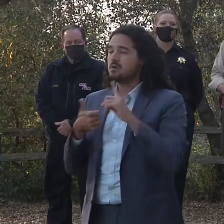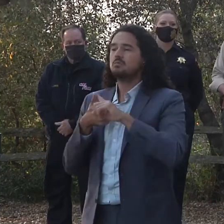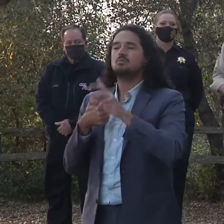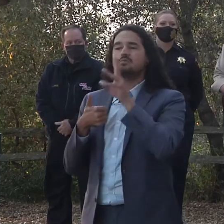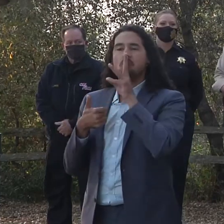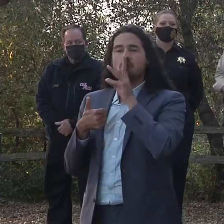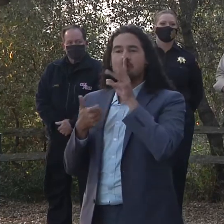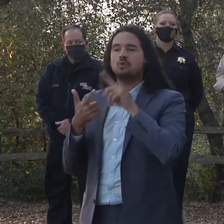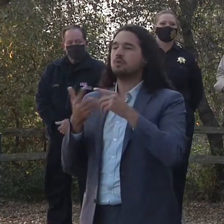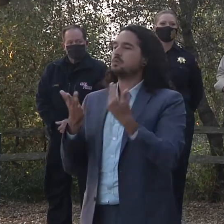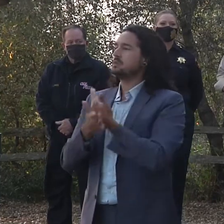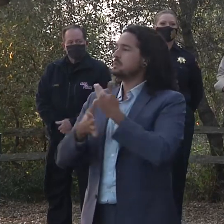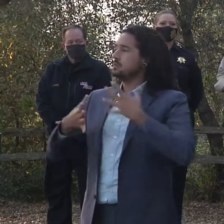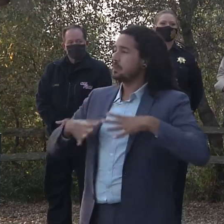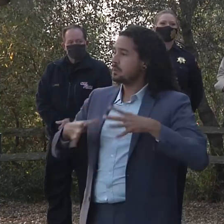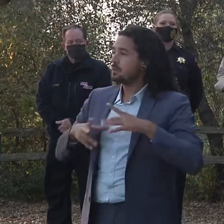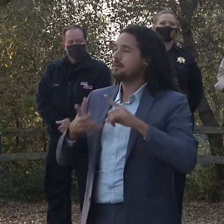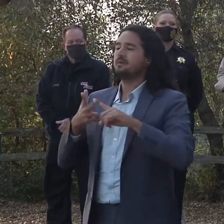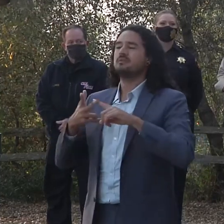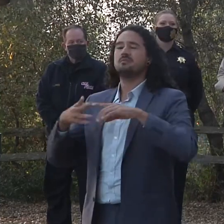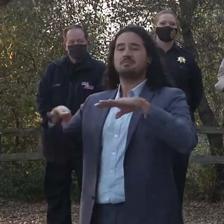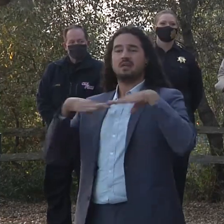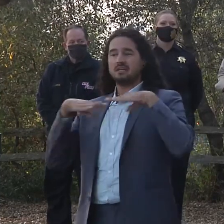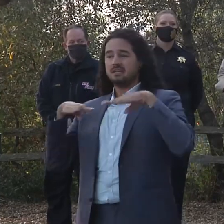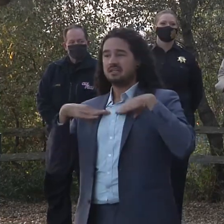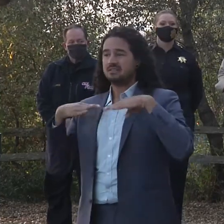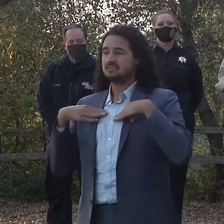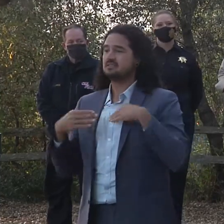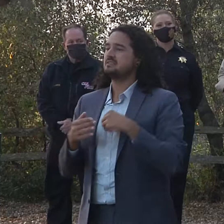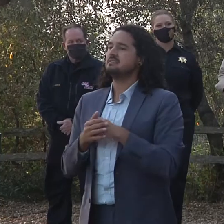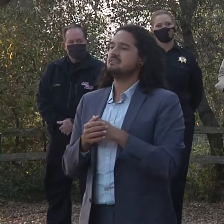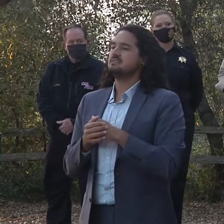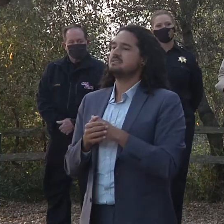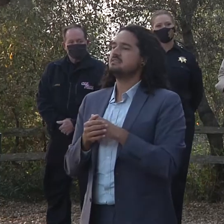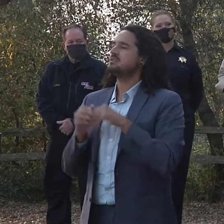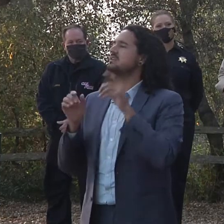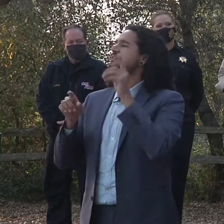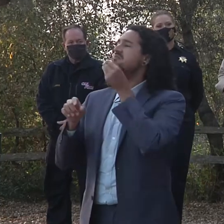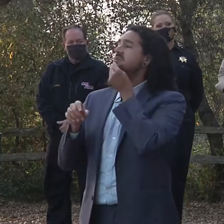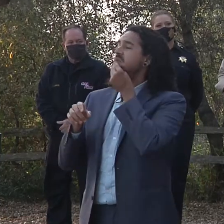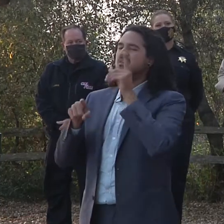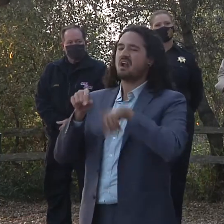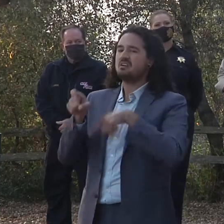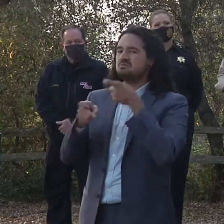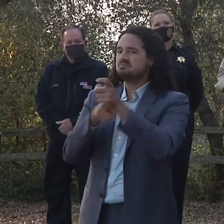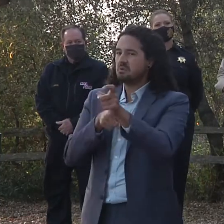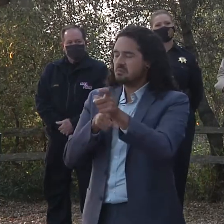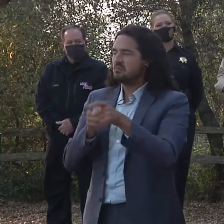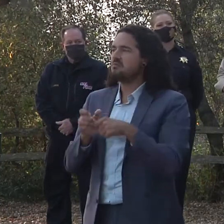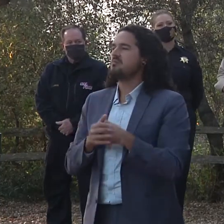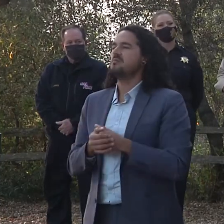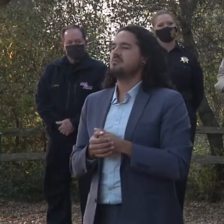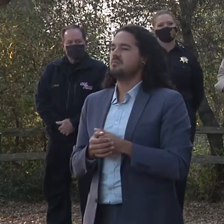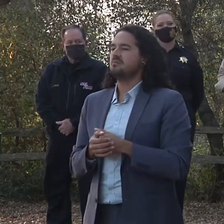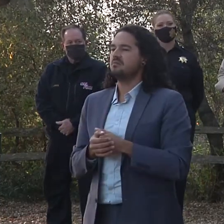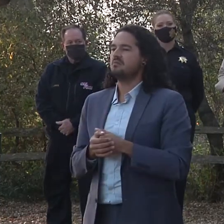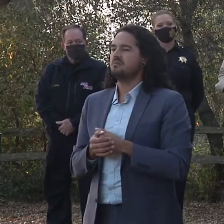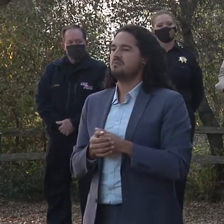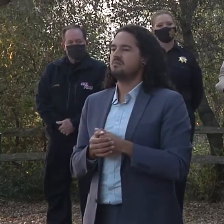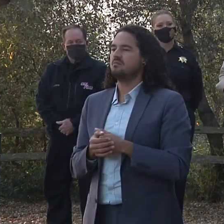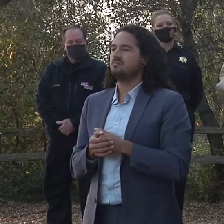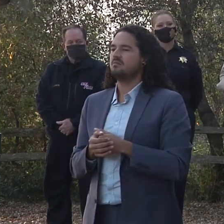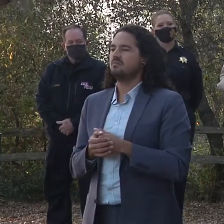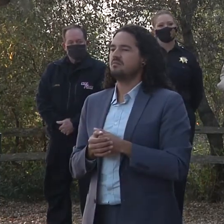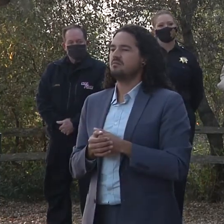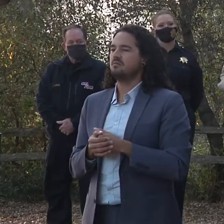clothes, new blankets, things like that, non-perishable food. One drop-off location is our warehouse at 1082 Emmeline Street in